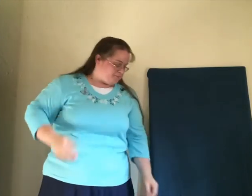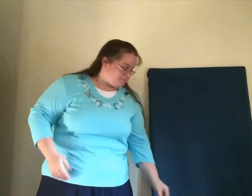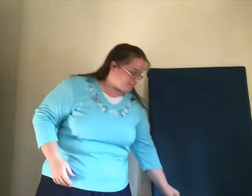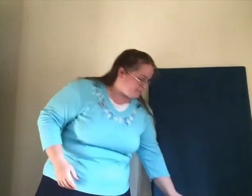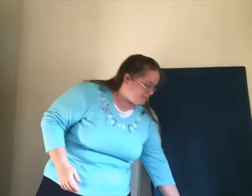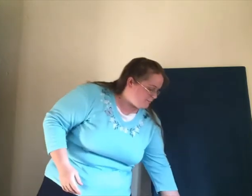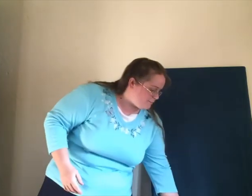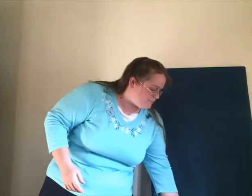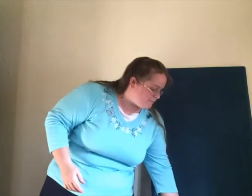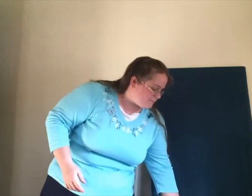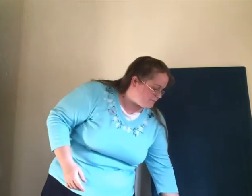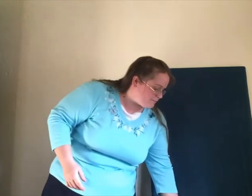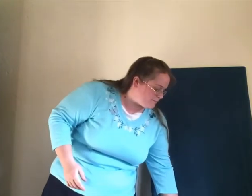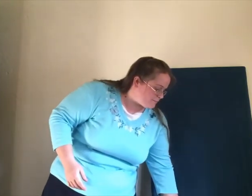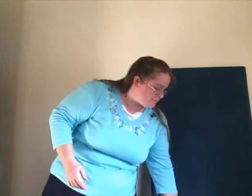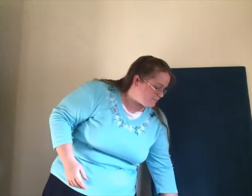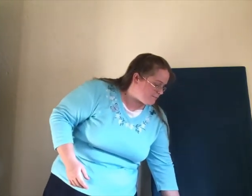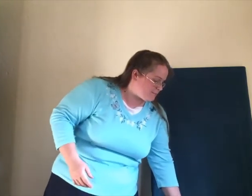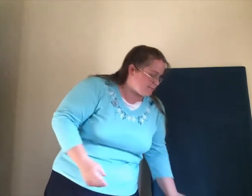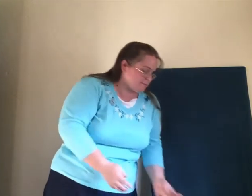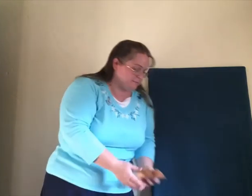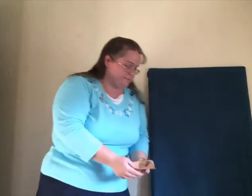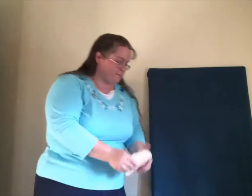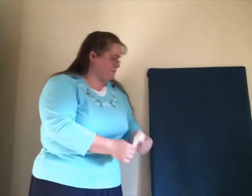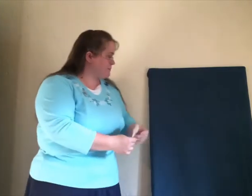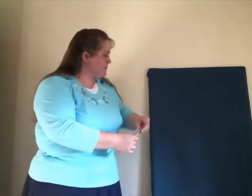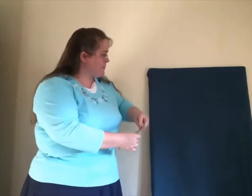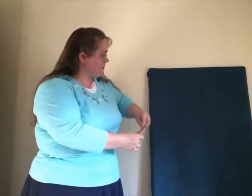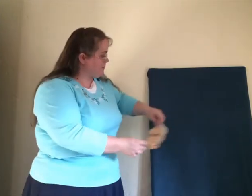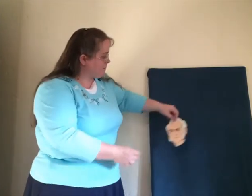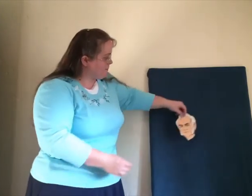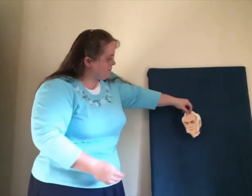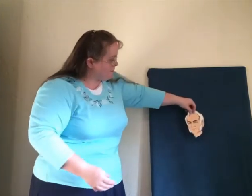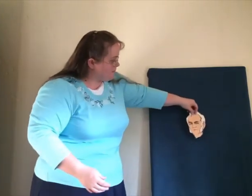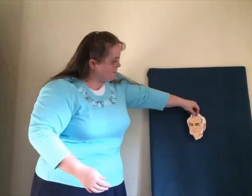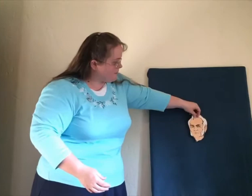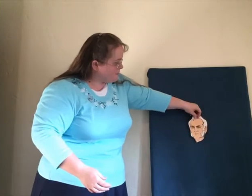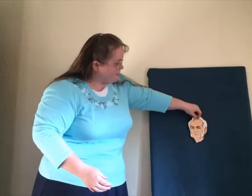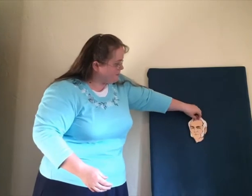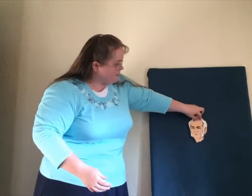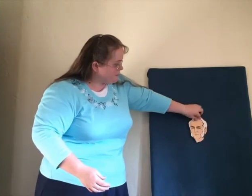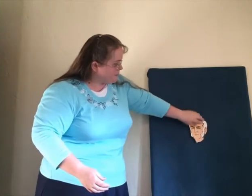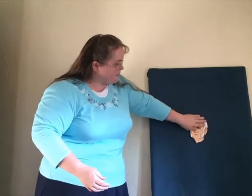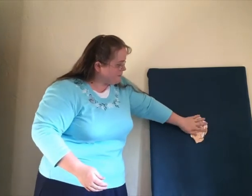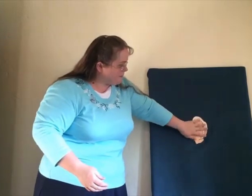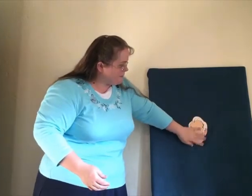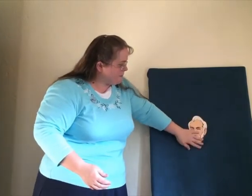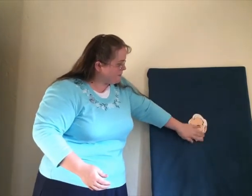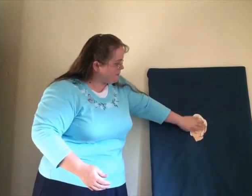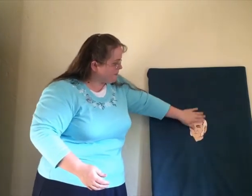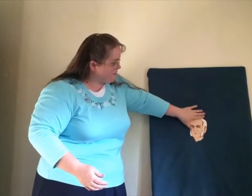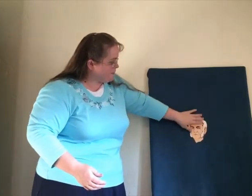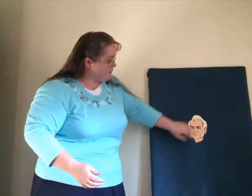and some were sick. Here is a picture of George